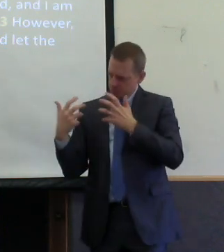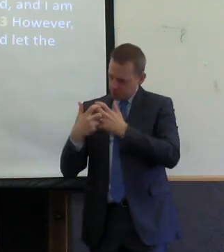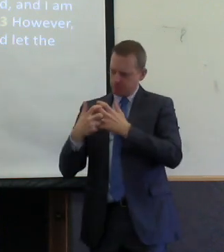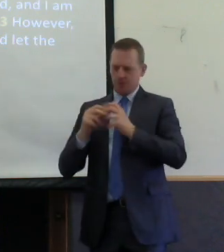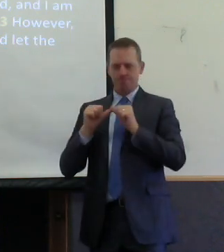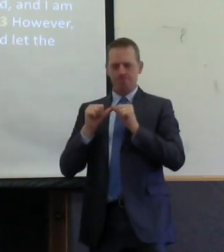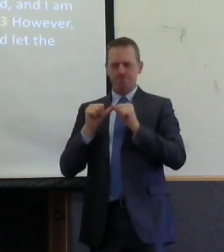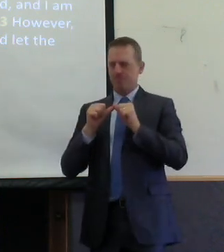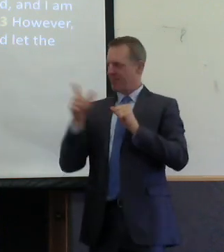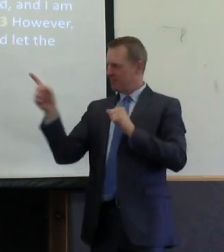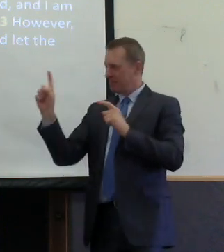God.